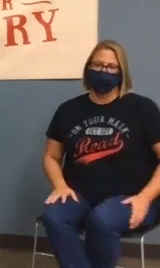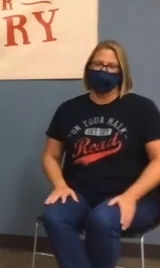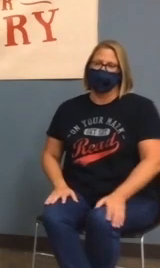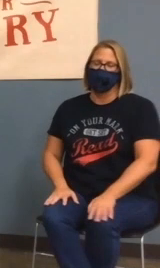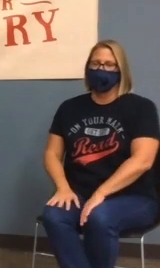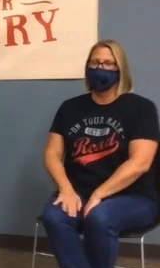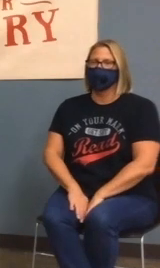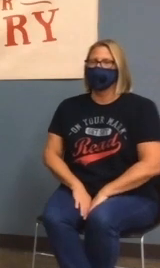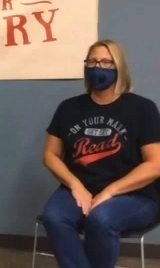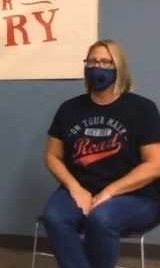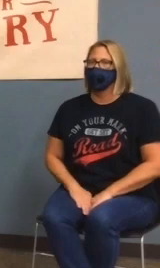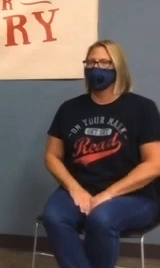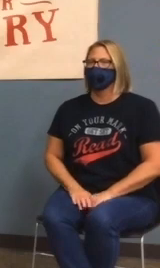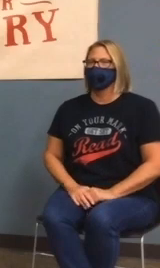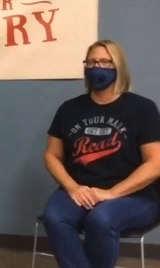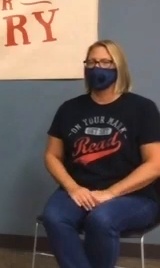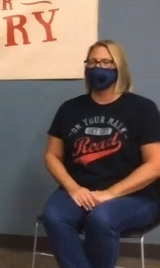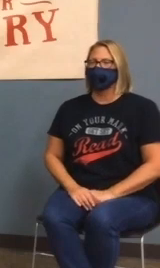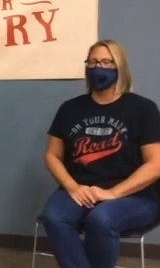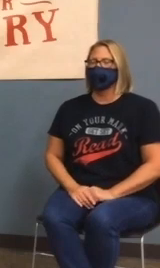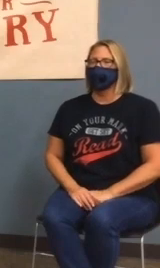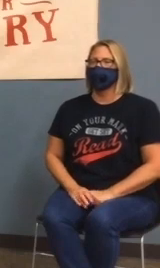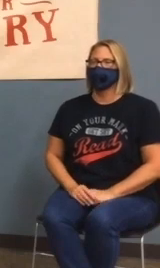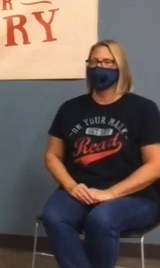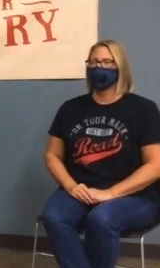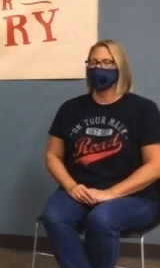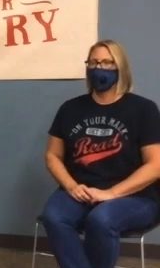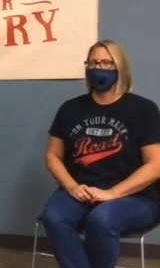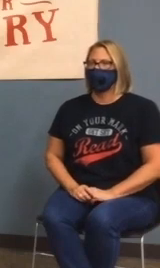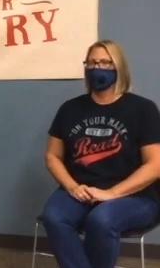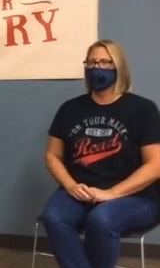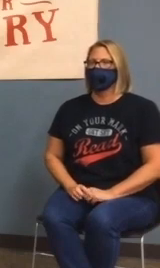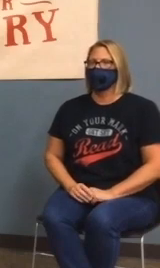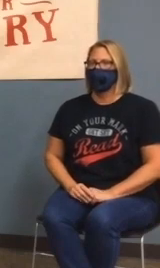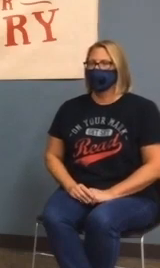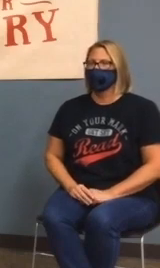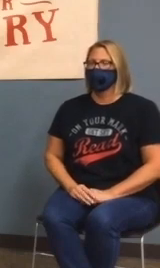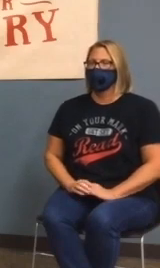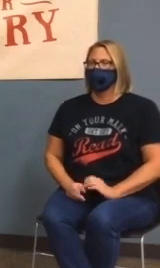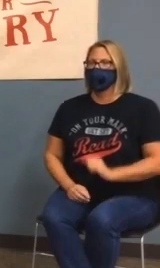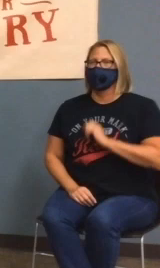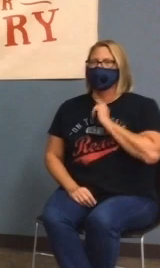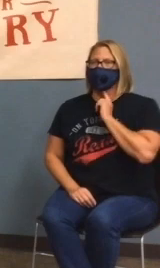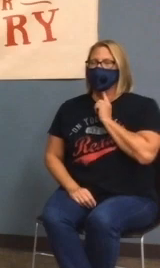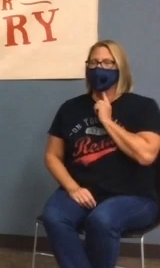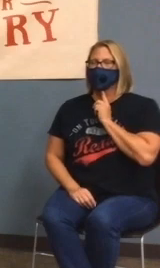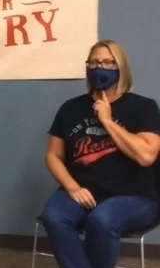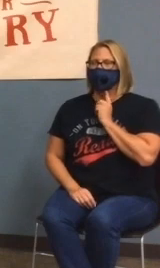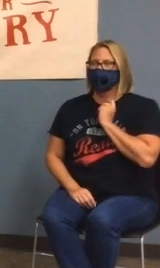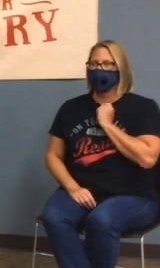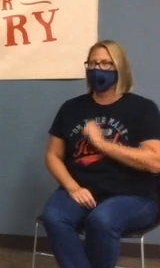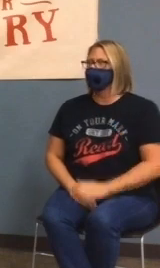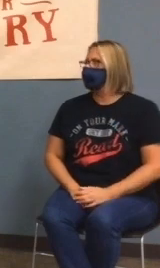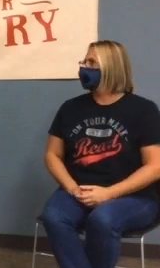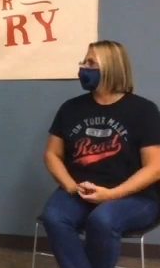books for people. You can still borrow books and videos, no problem. And of course, you can still use our ebooks, right? Mm-hmm. Yep. And most of them,